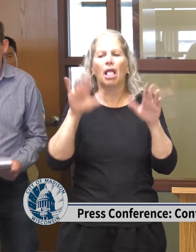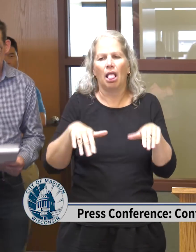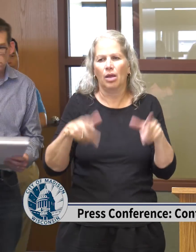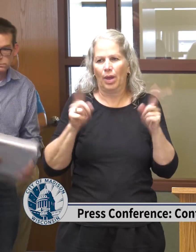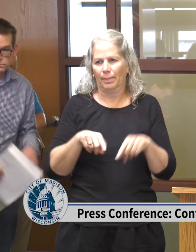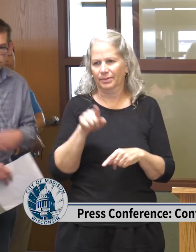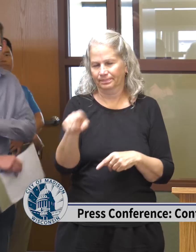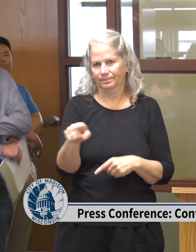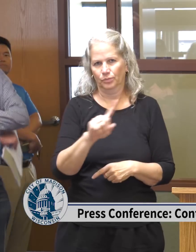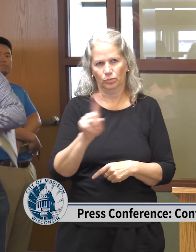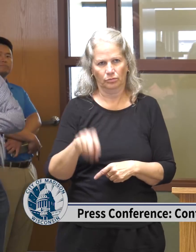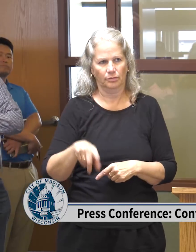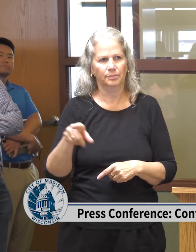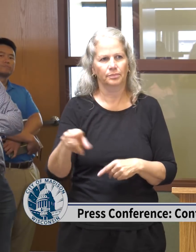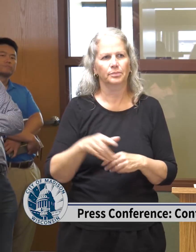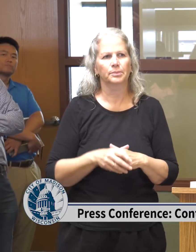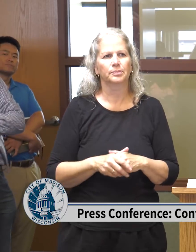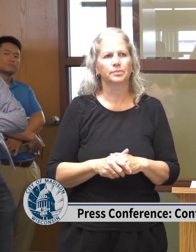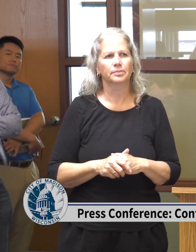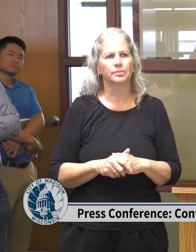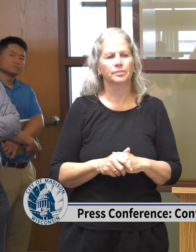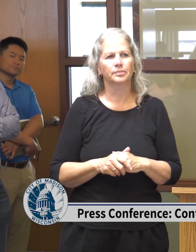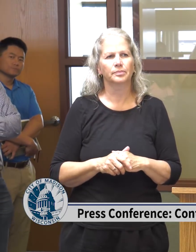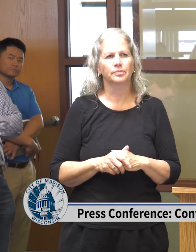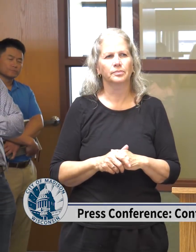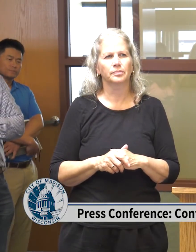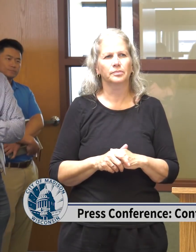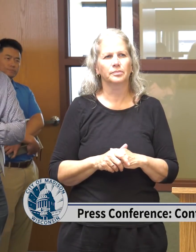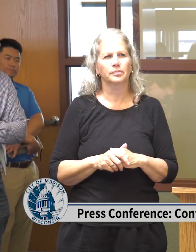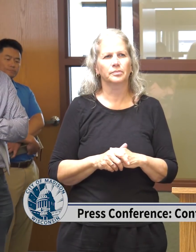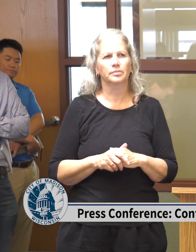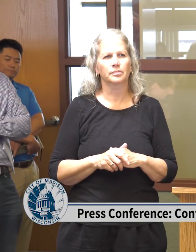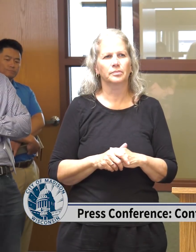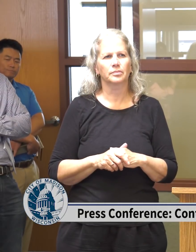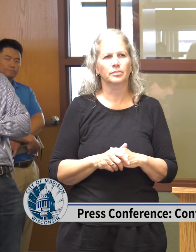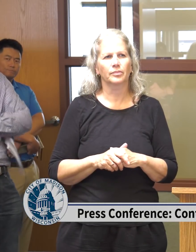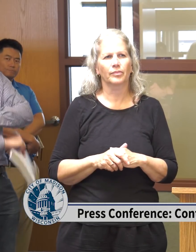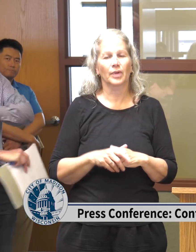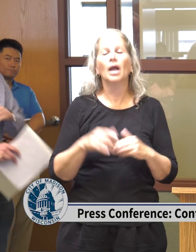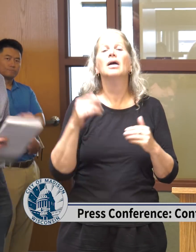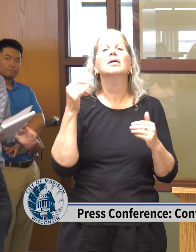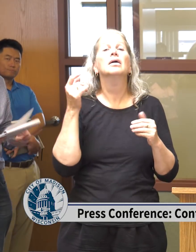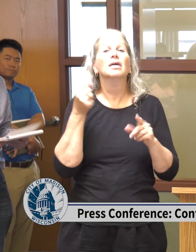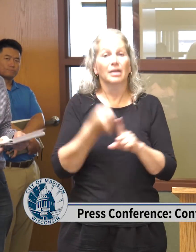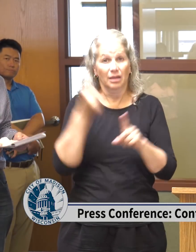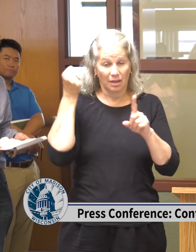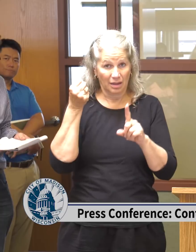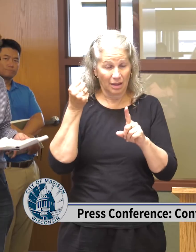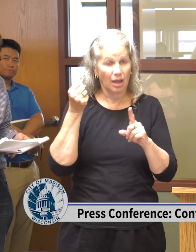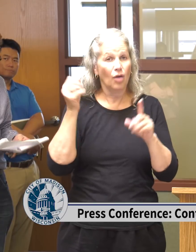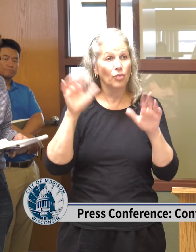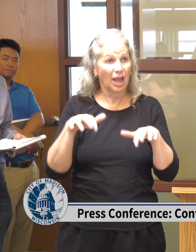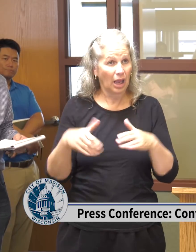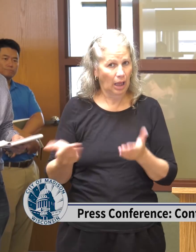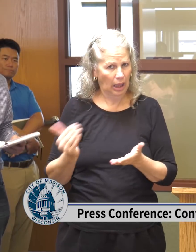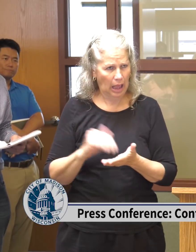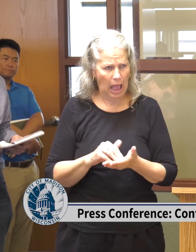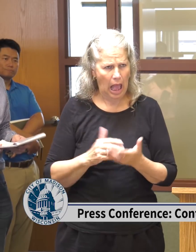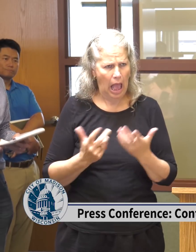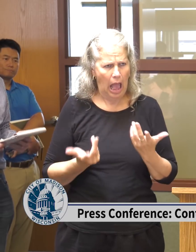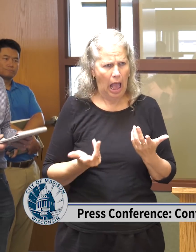Decision making once we get this next round of rain, how do you decide when to